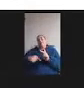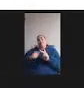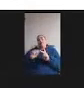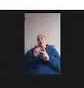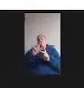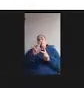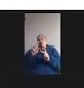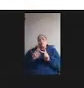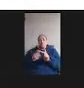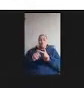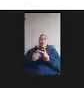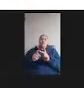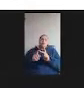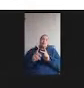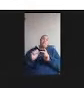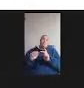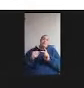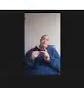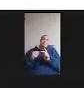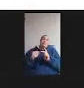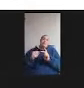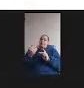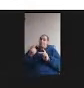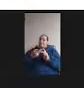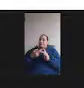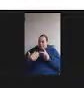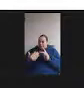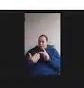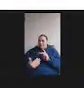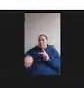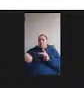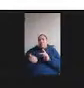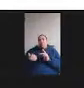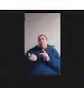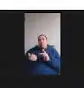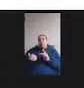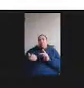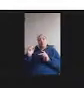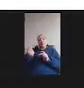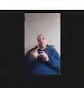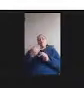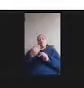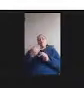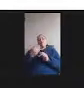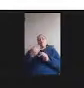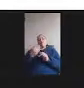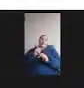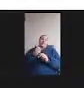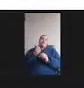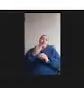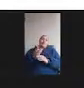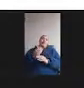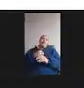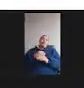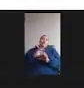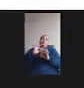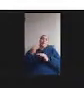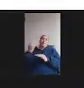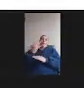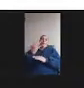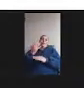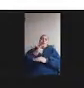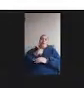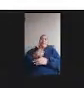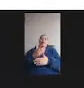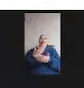definitely going forward, provide all 4 quarters as part of the actual presentation to ensure that there is some sort